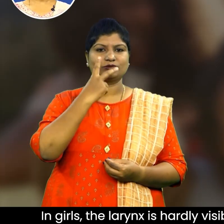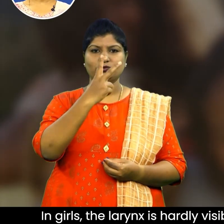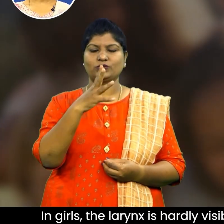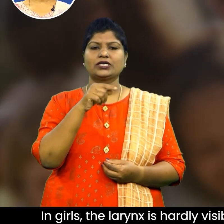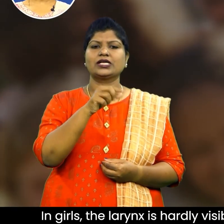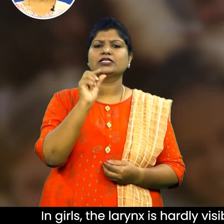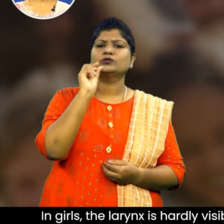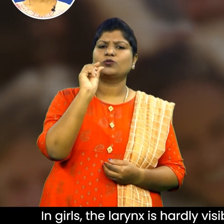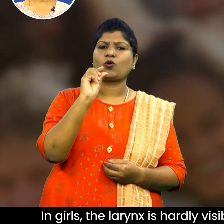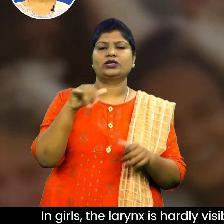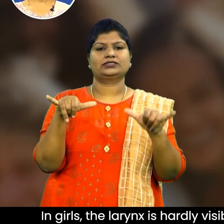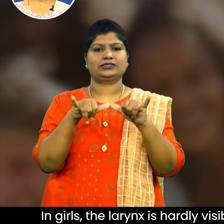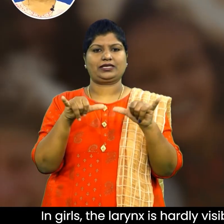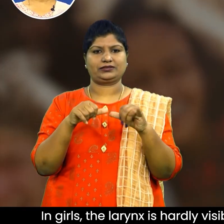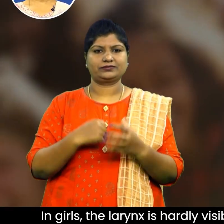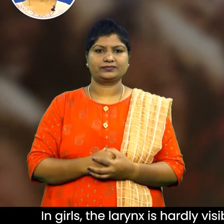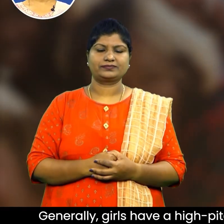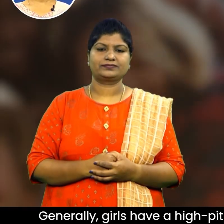its small size.